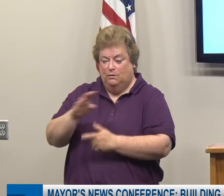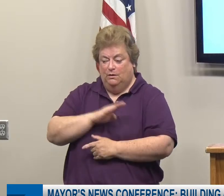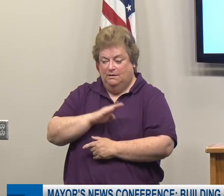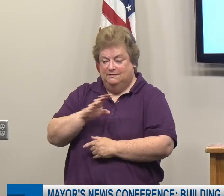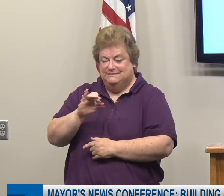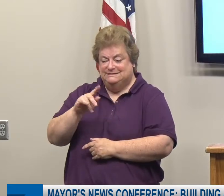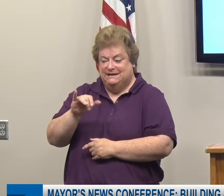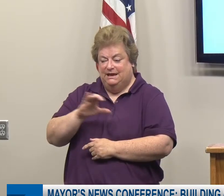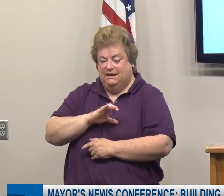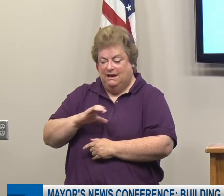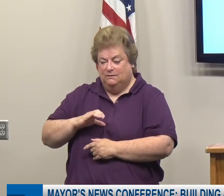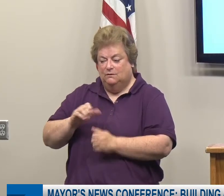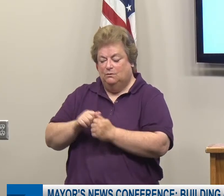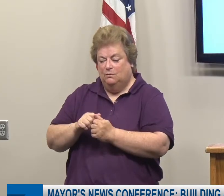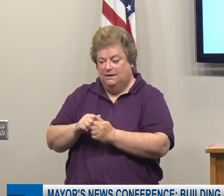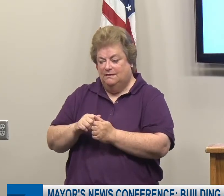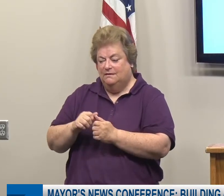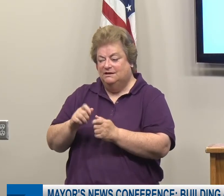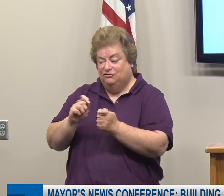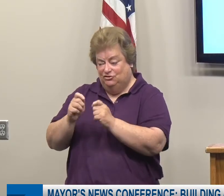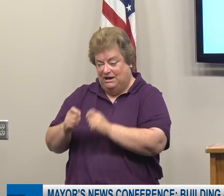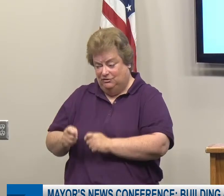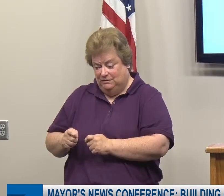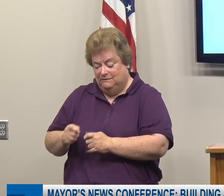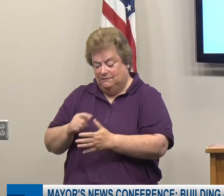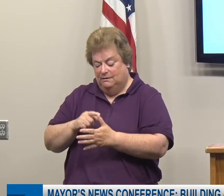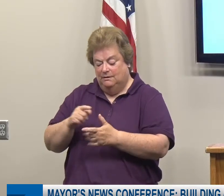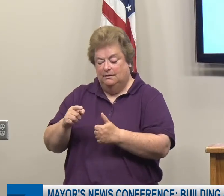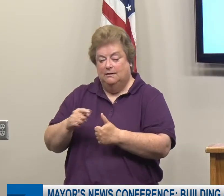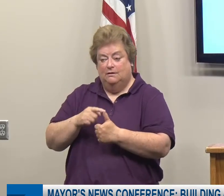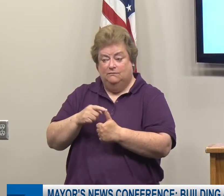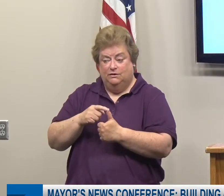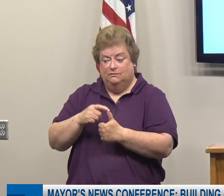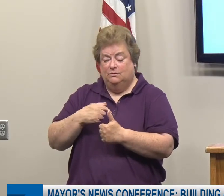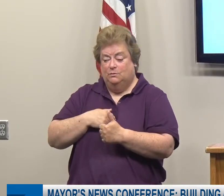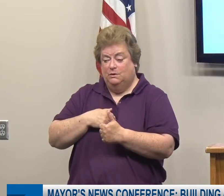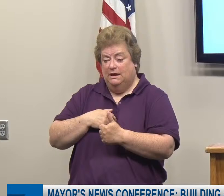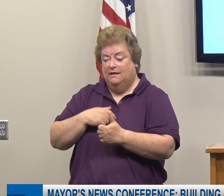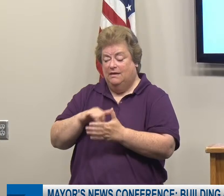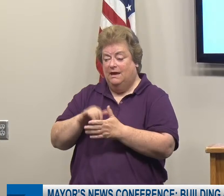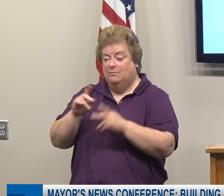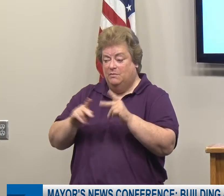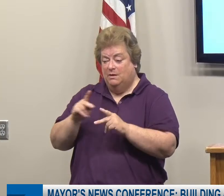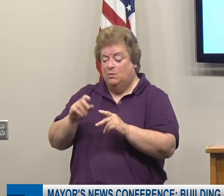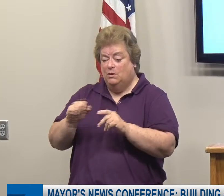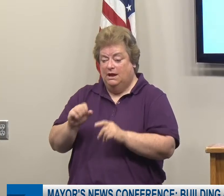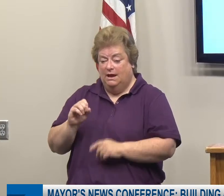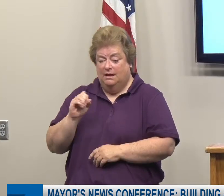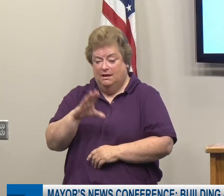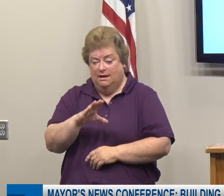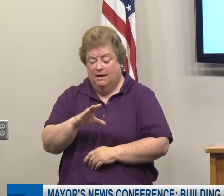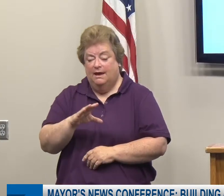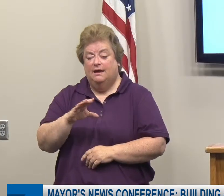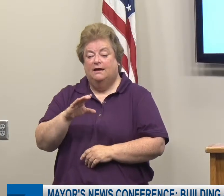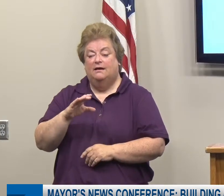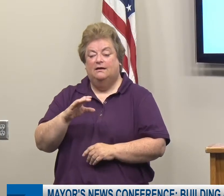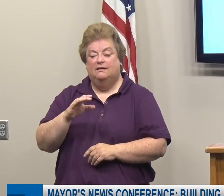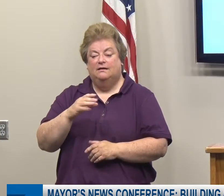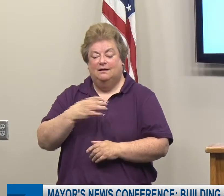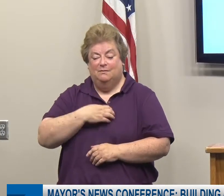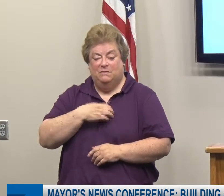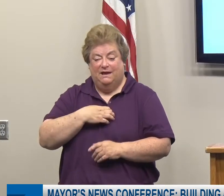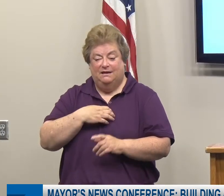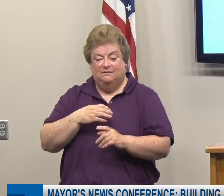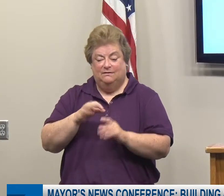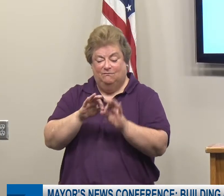the following proposed changes. First, we will propose that residents could submit complaint forms electronically. The current